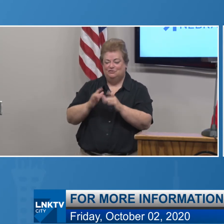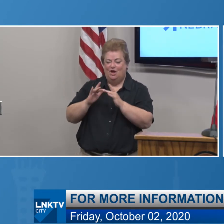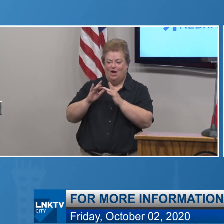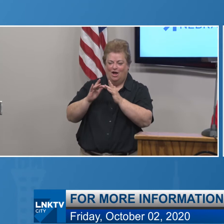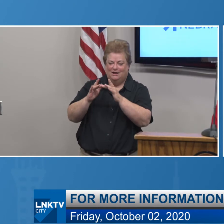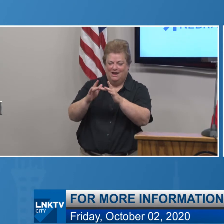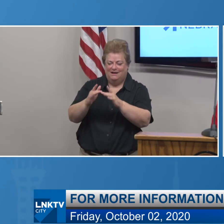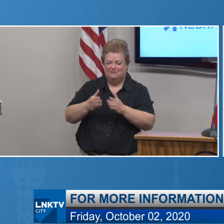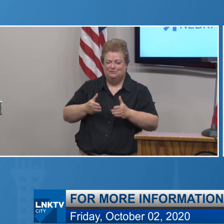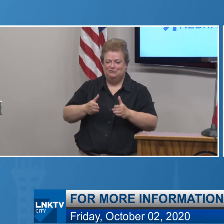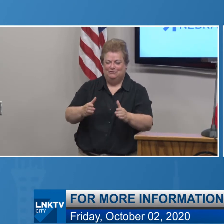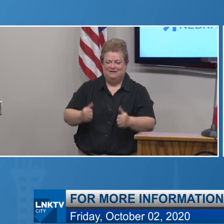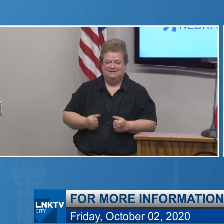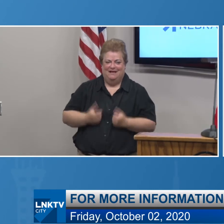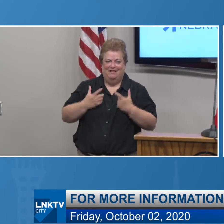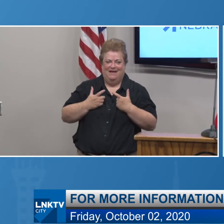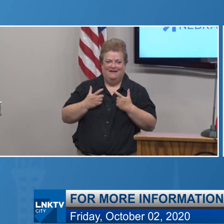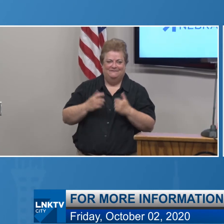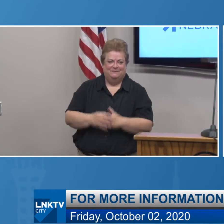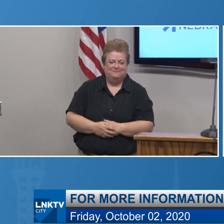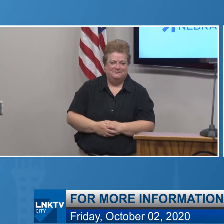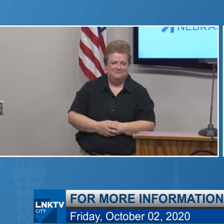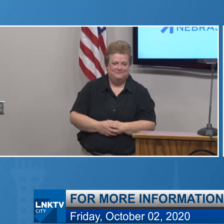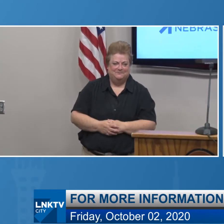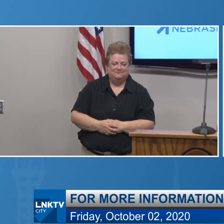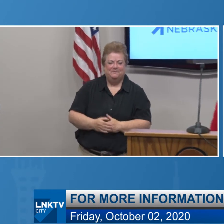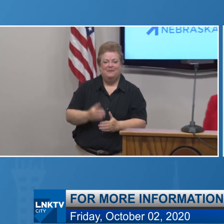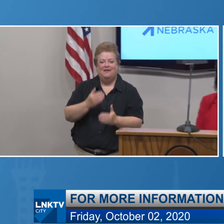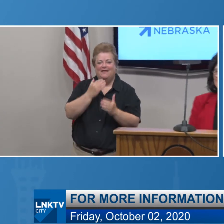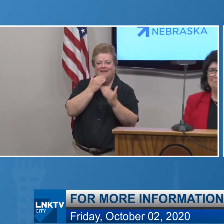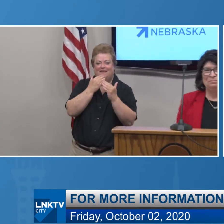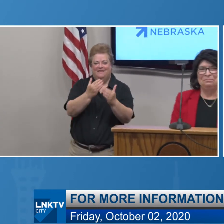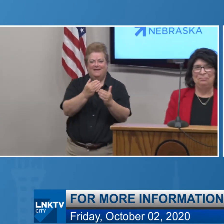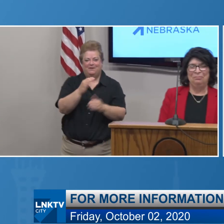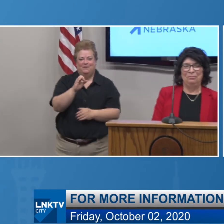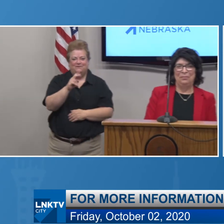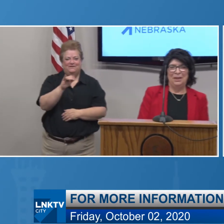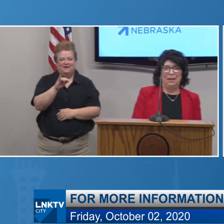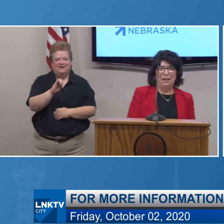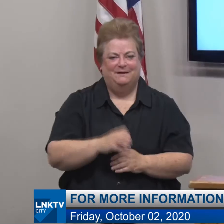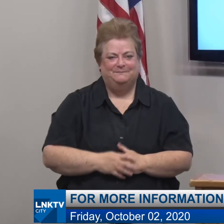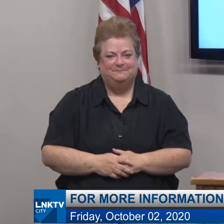Alive. Thank you. Thank you, Vicki.